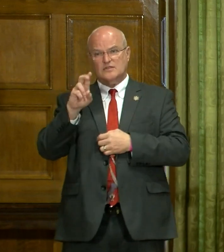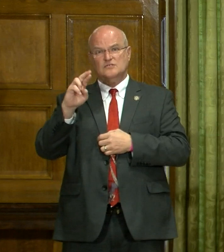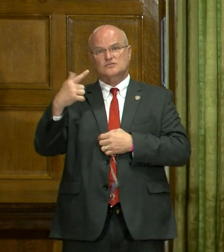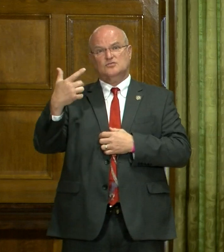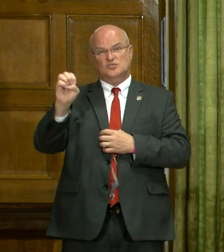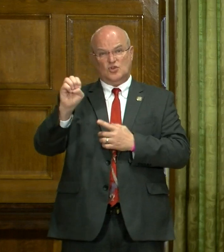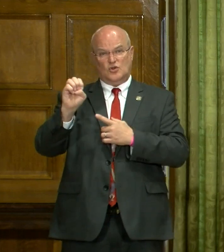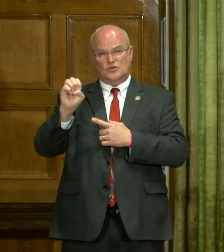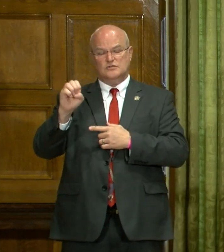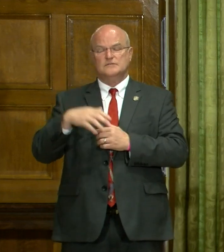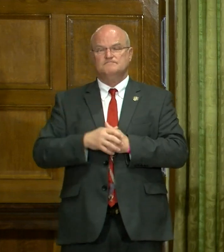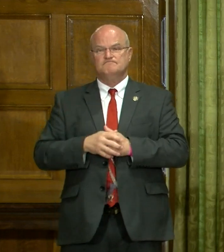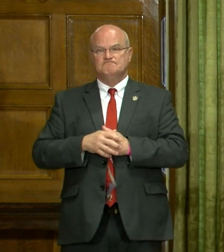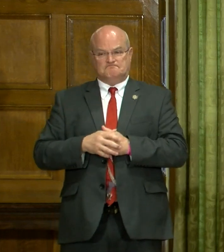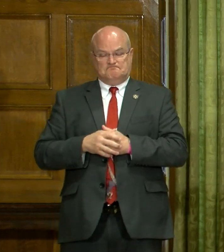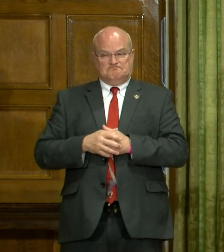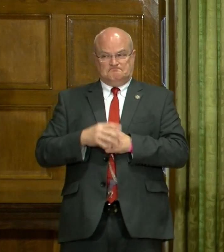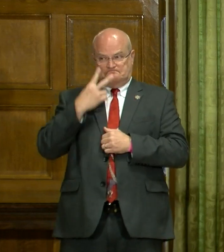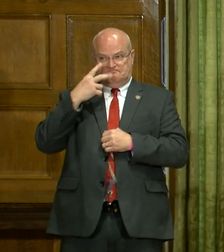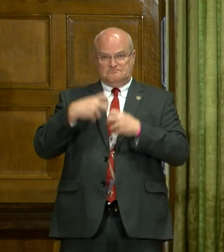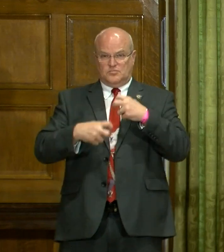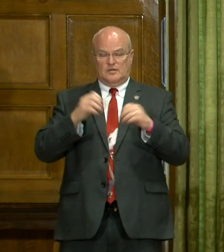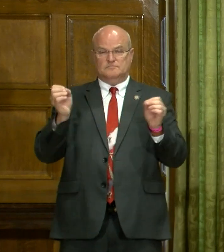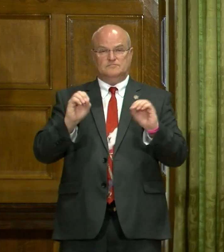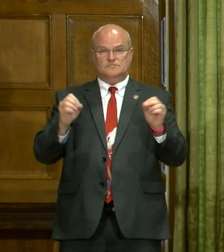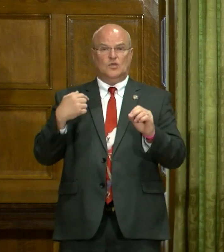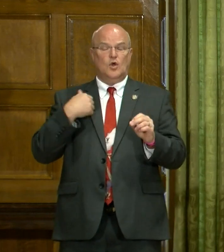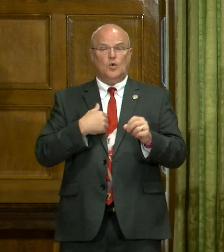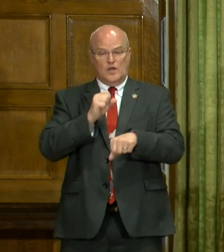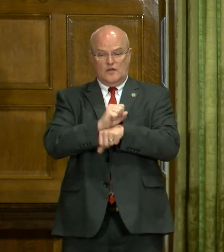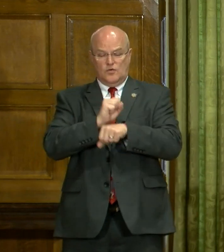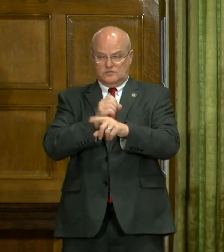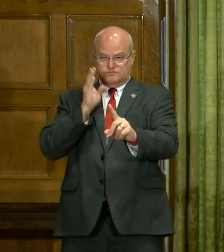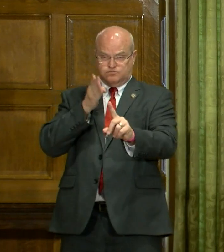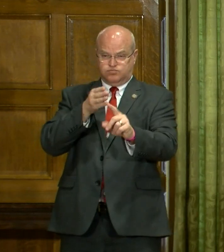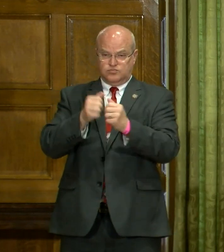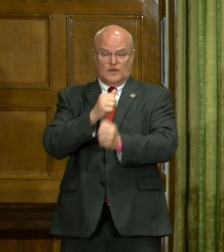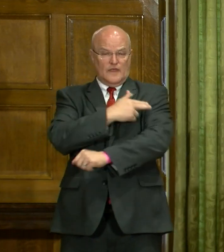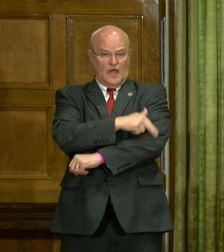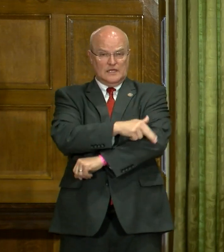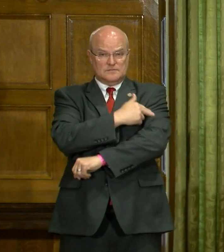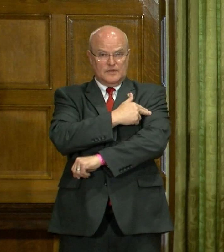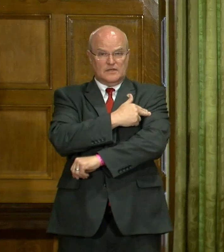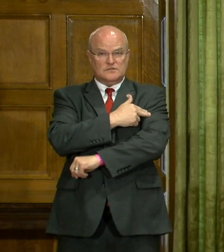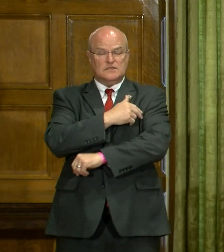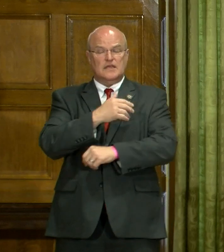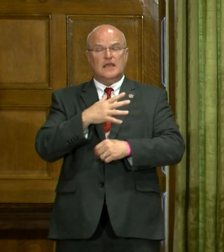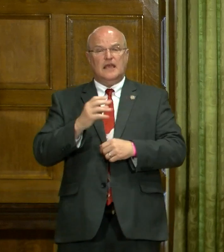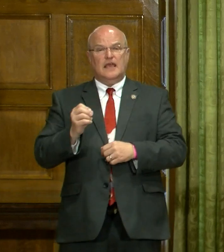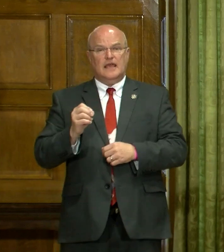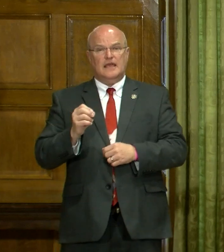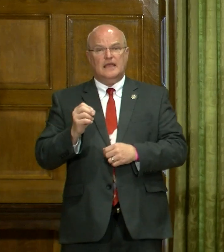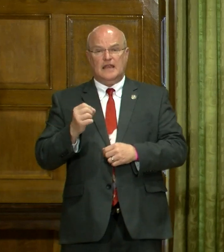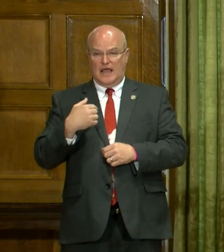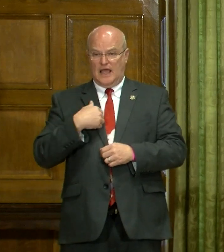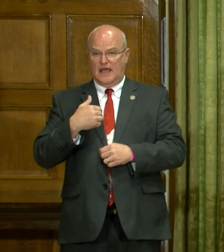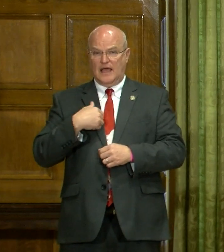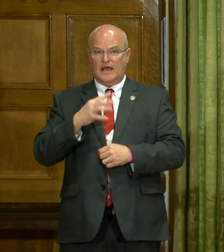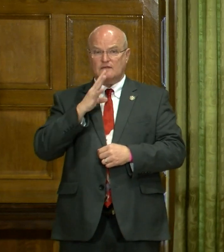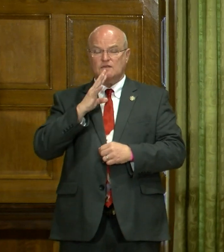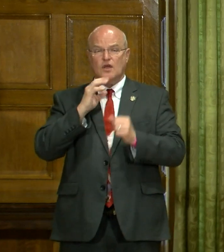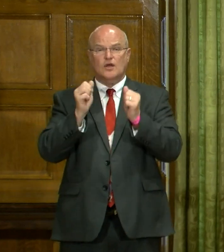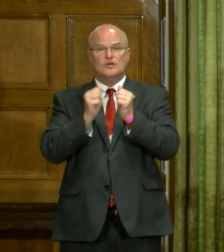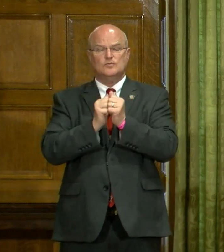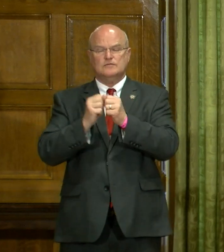I haven't seen any problems. We have worked directly with hospitals. I have